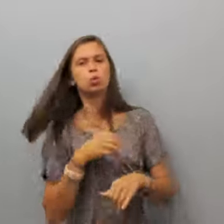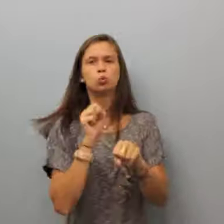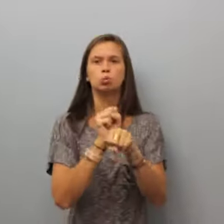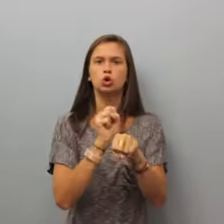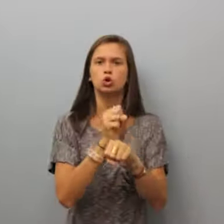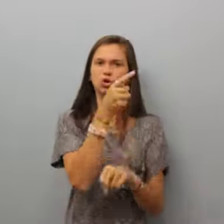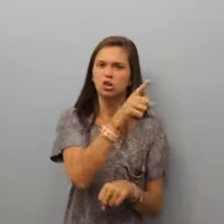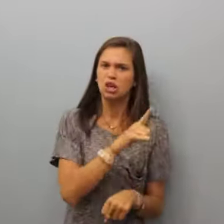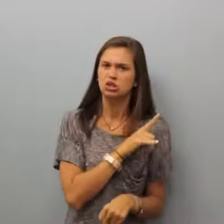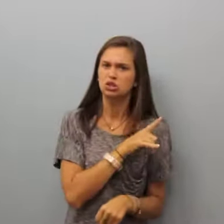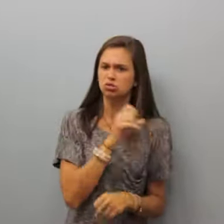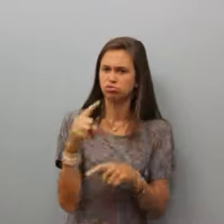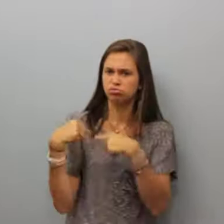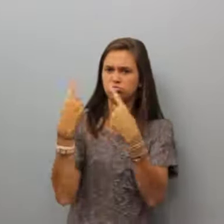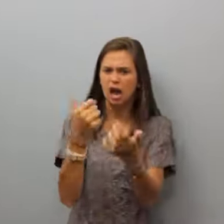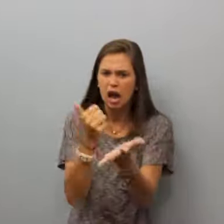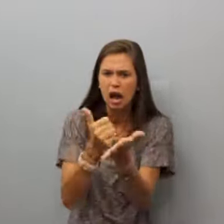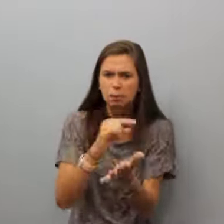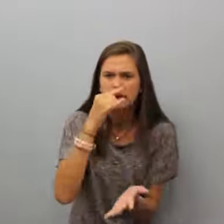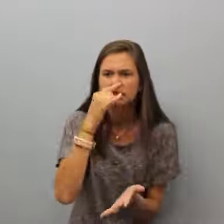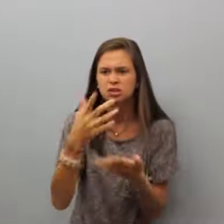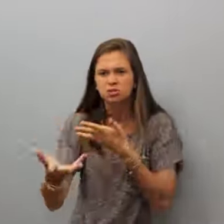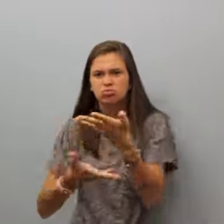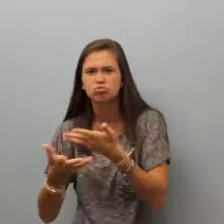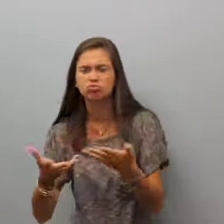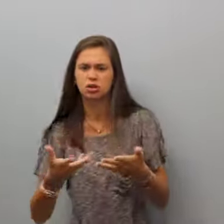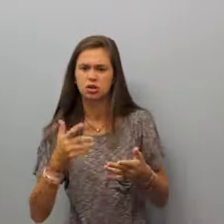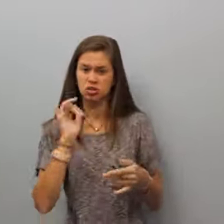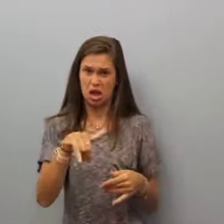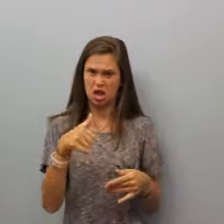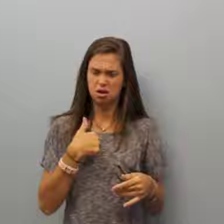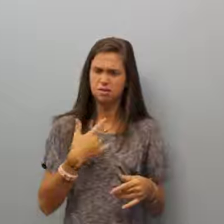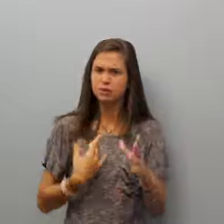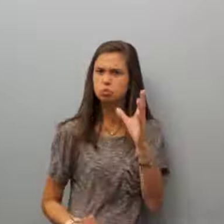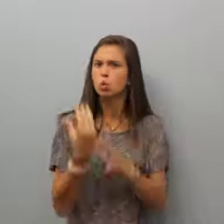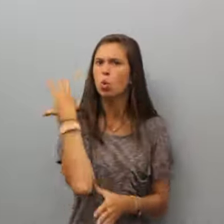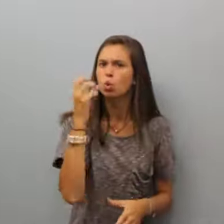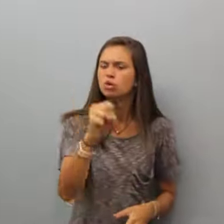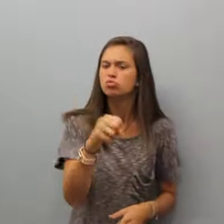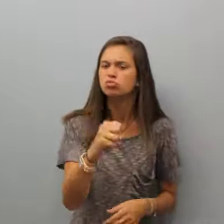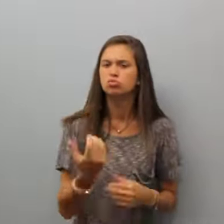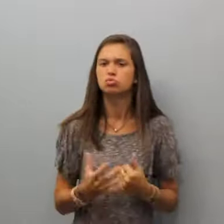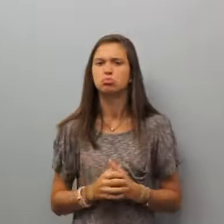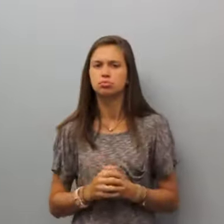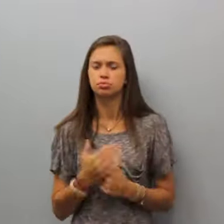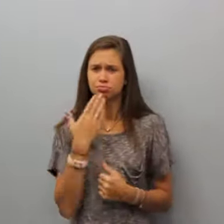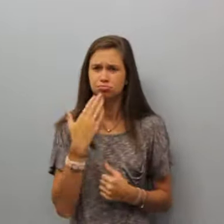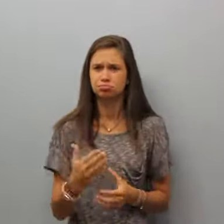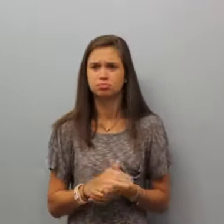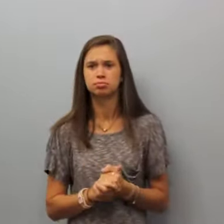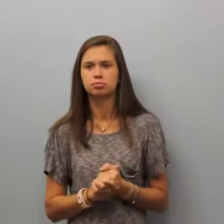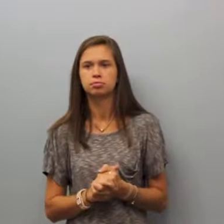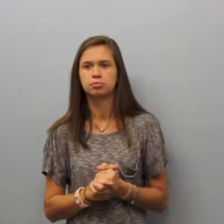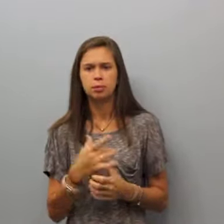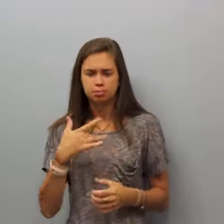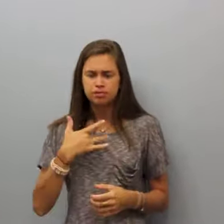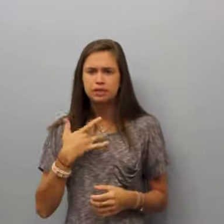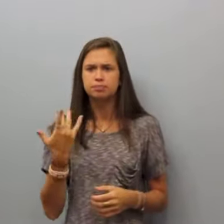Ramon has some special memories of the Learning Center. He was really a student for a short time, but he says, I've really enjoyed being there